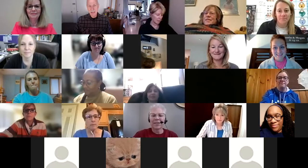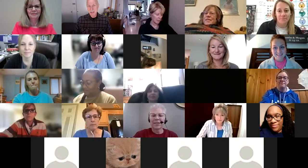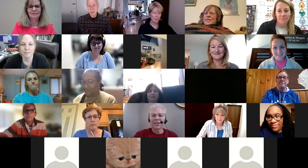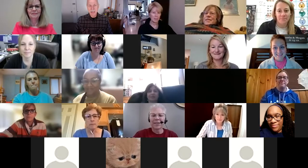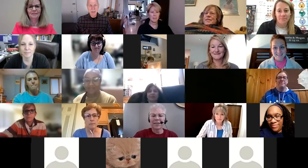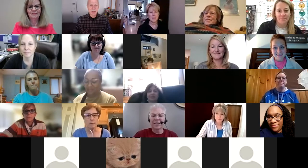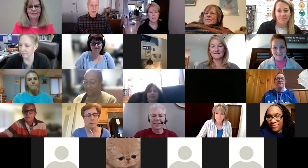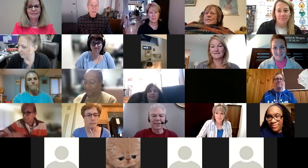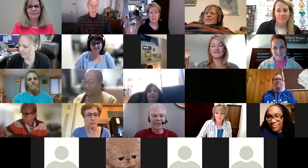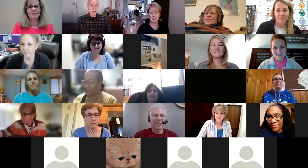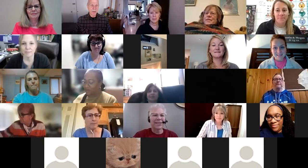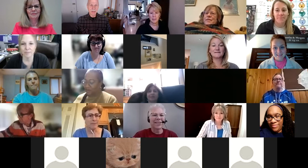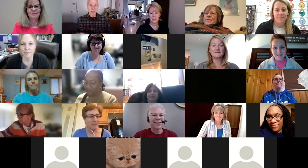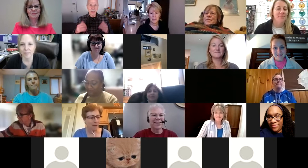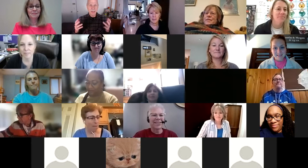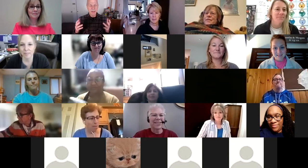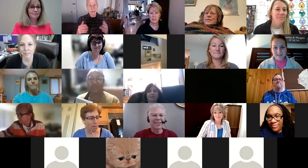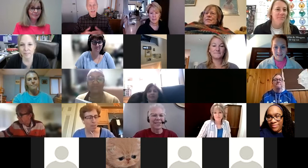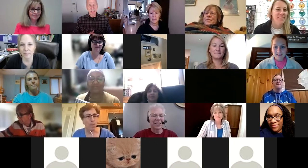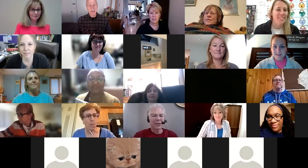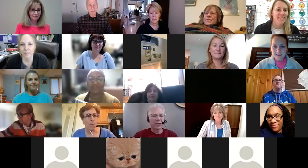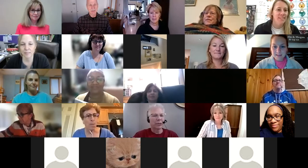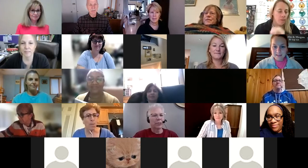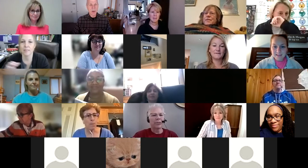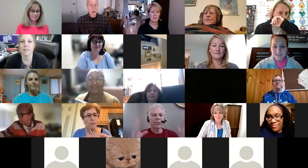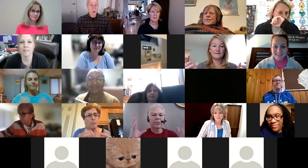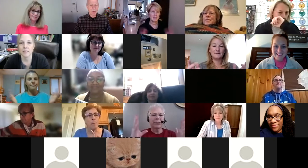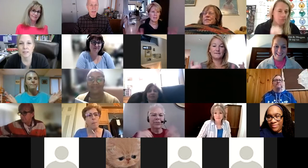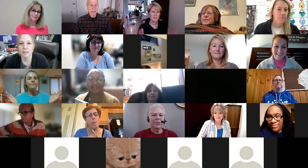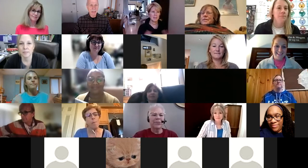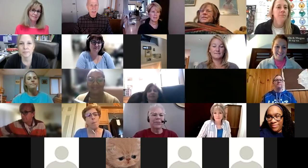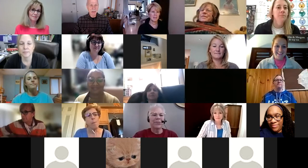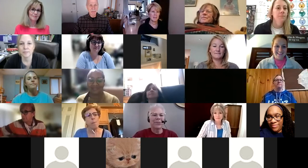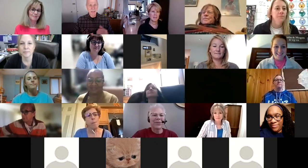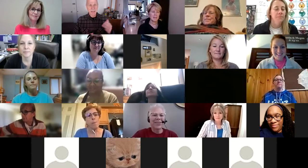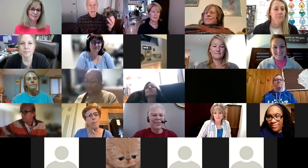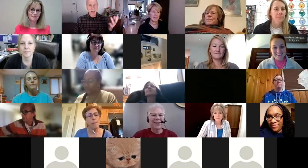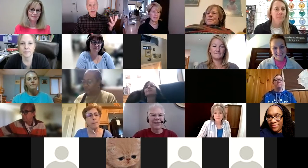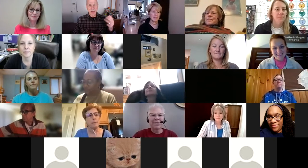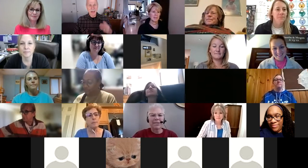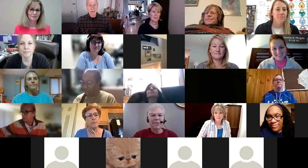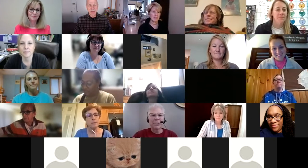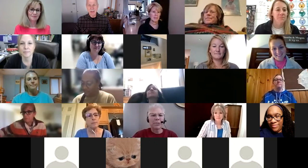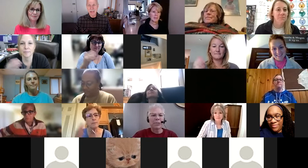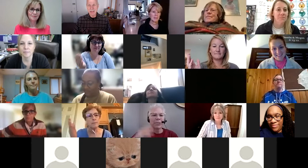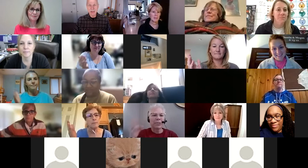My name is Chris Biffle. I'm Director of Whole Brain Teaching. I also have here Nancy